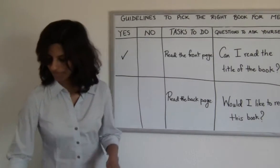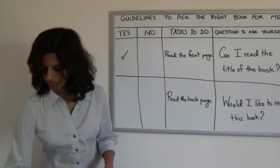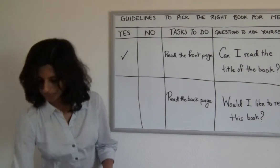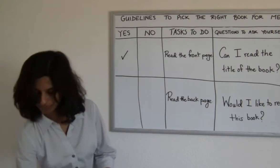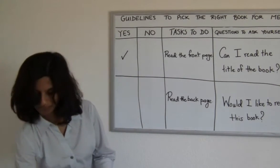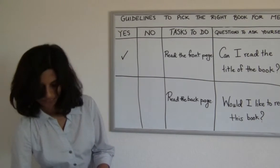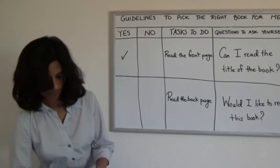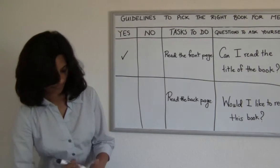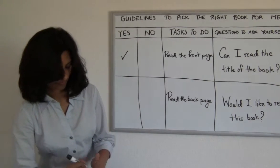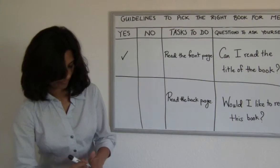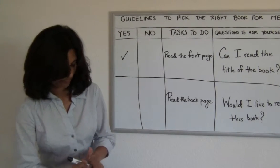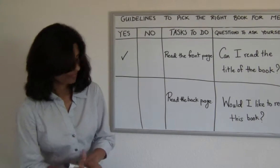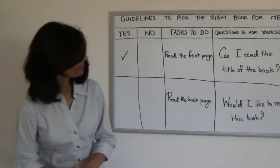Now,